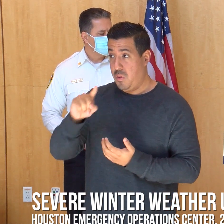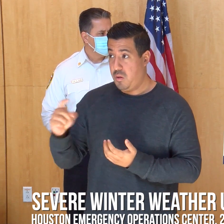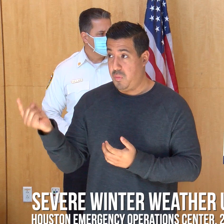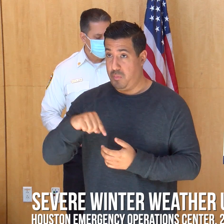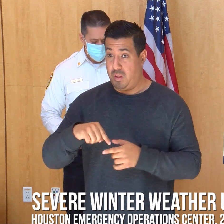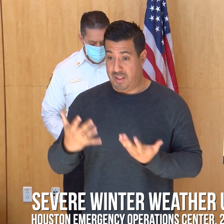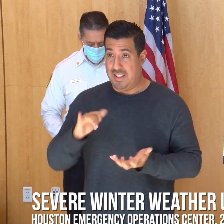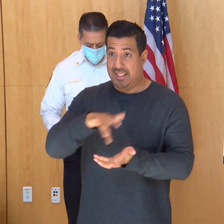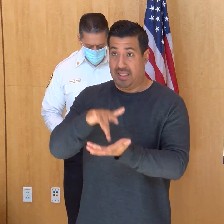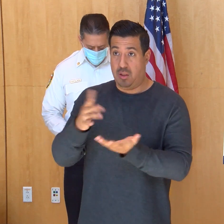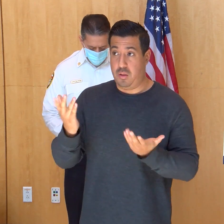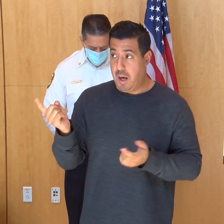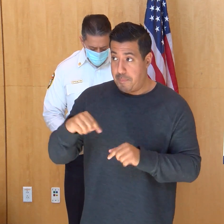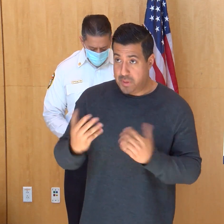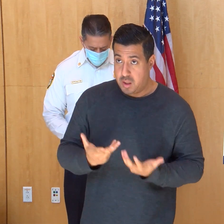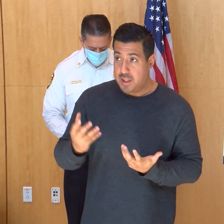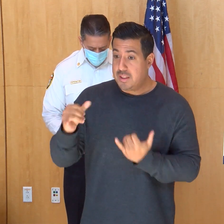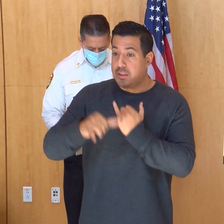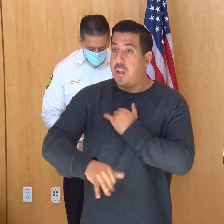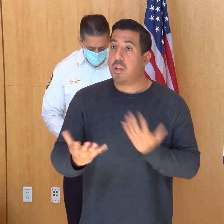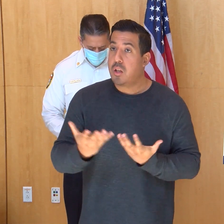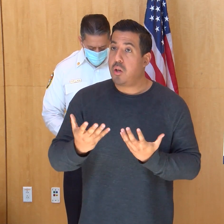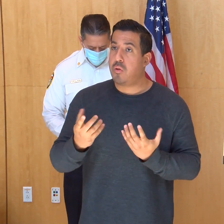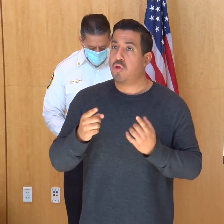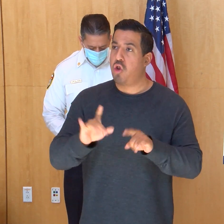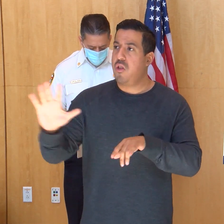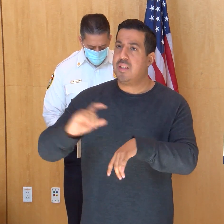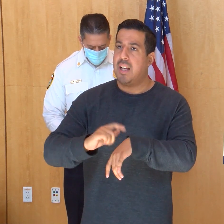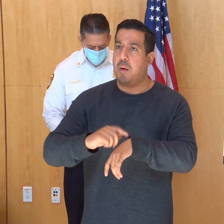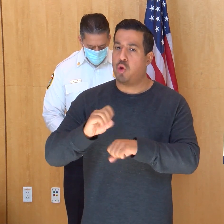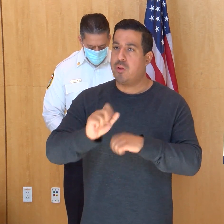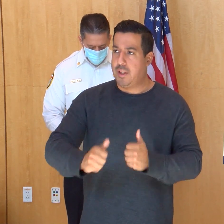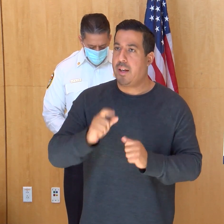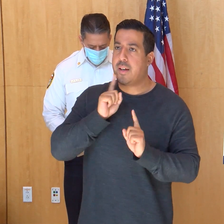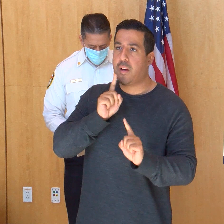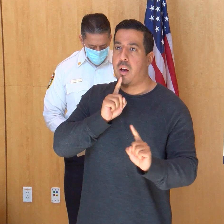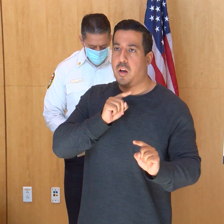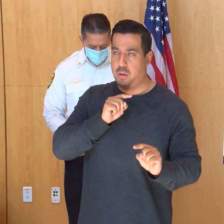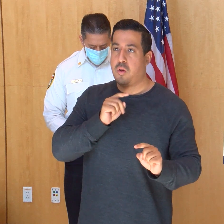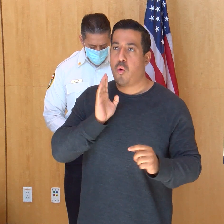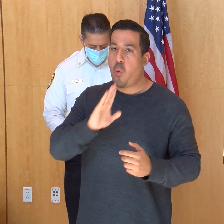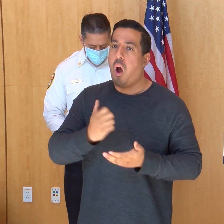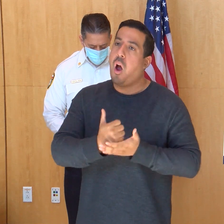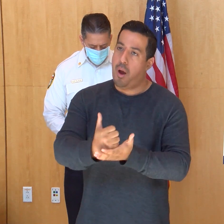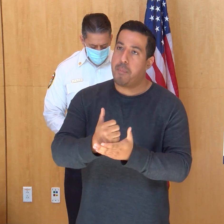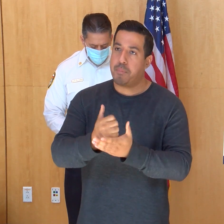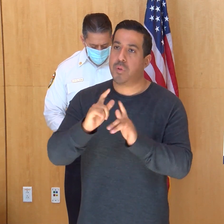the HEC Center and to stay here for the rest of this event. And so that will help